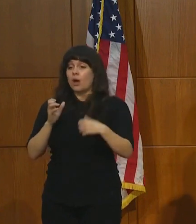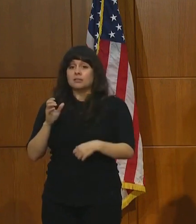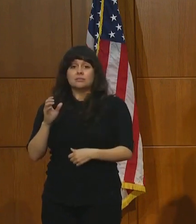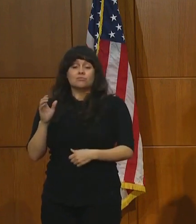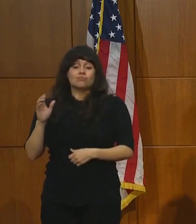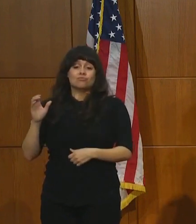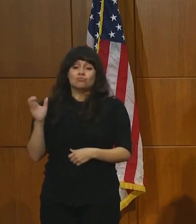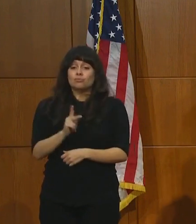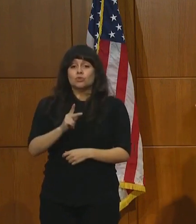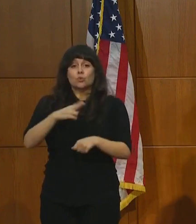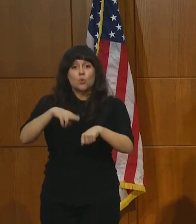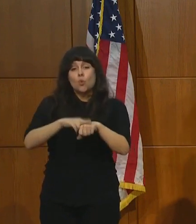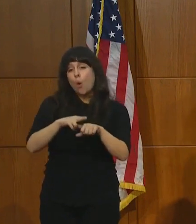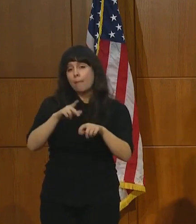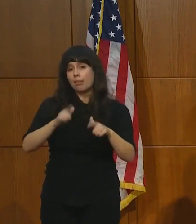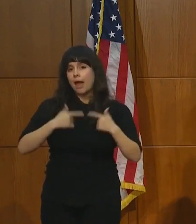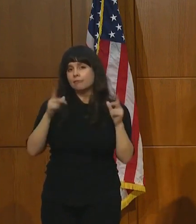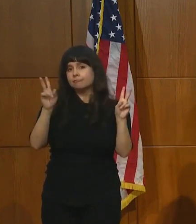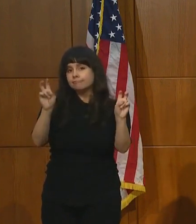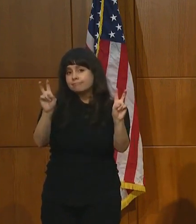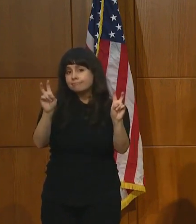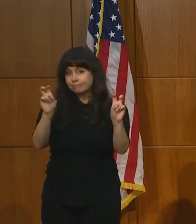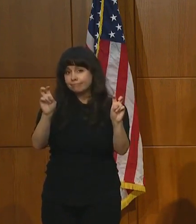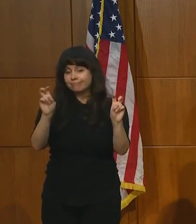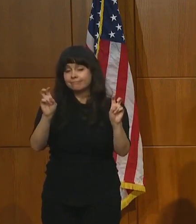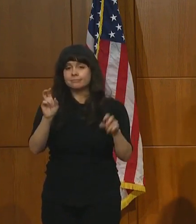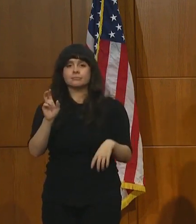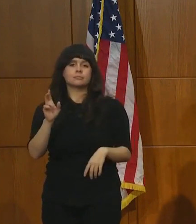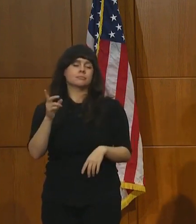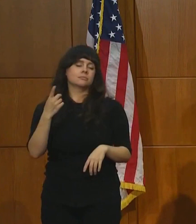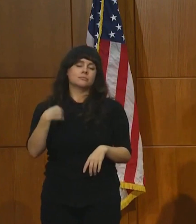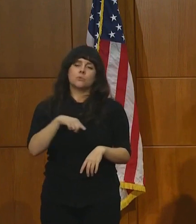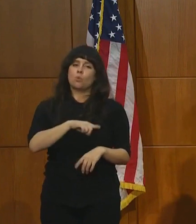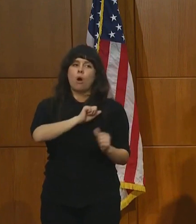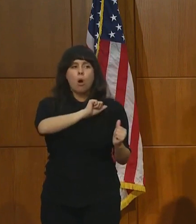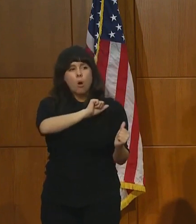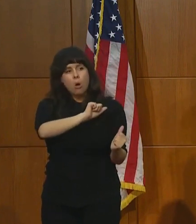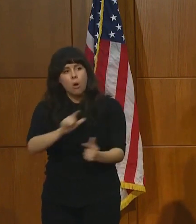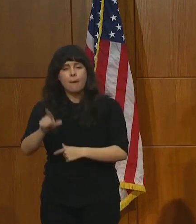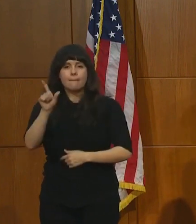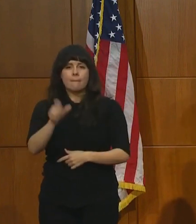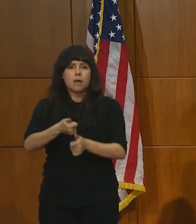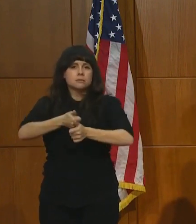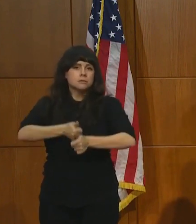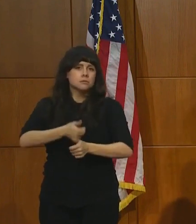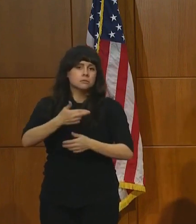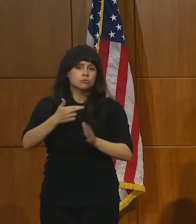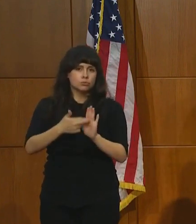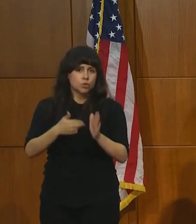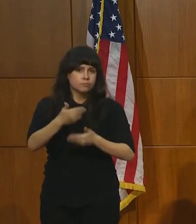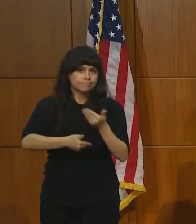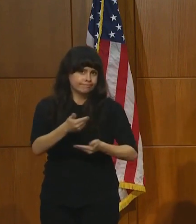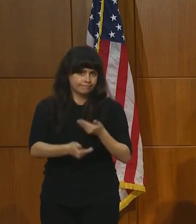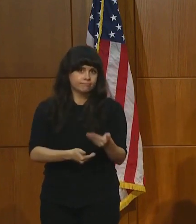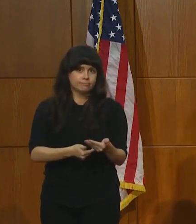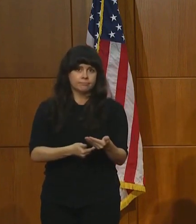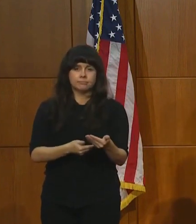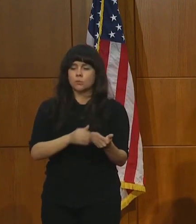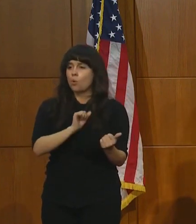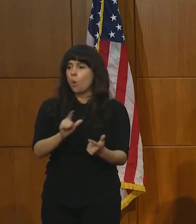like normal life, what we used to have, then we all have to do the right thing. We all have